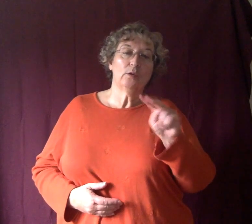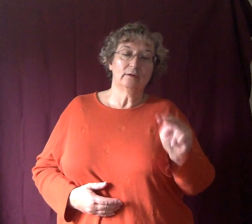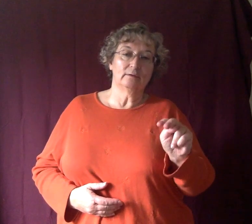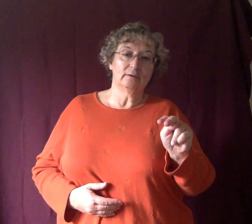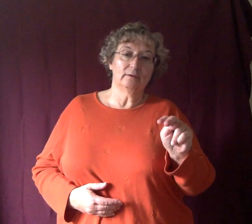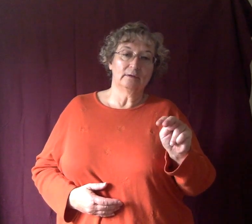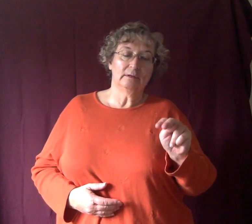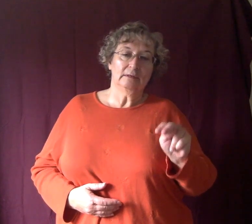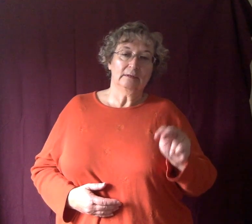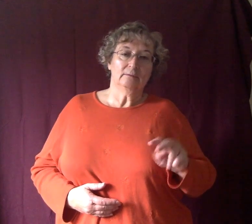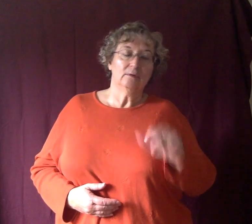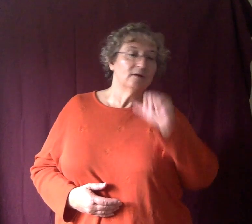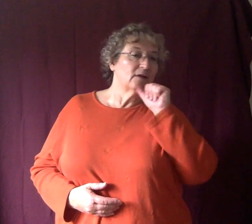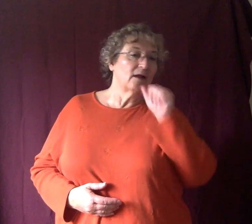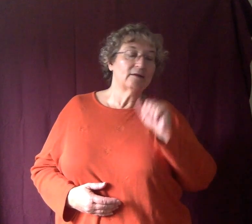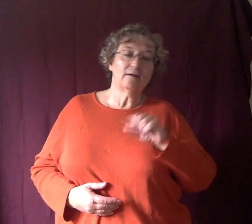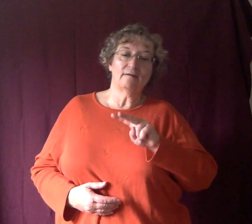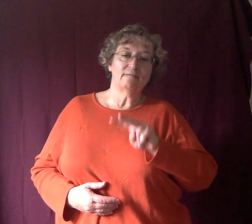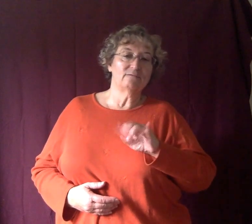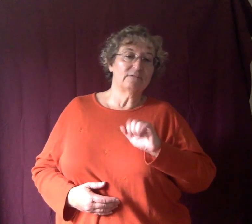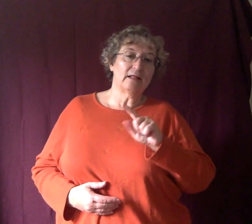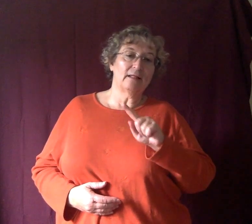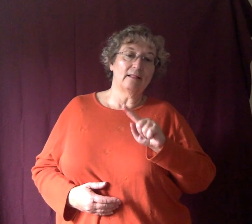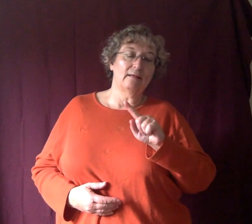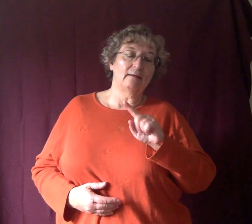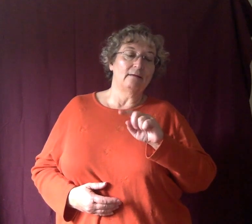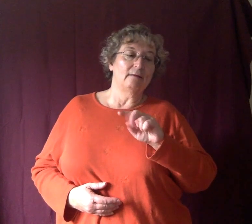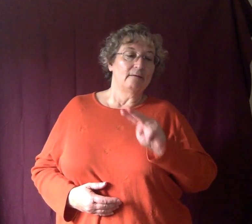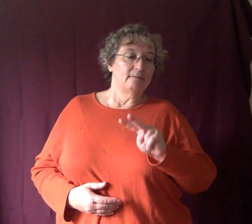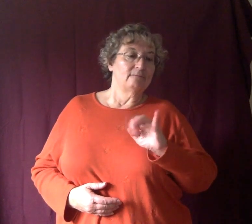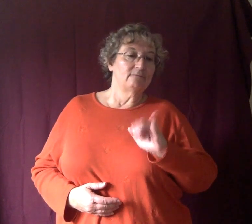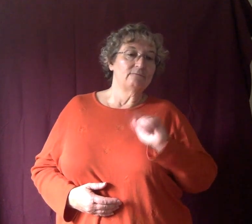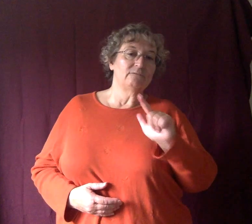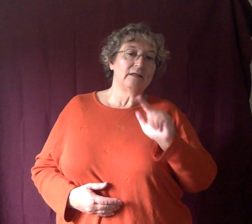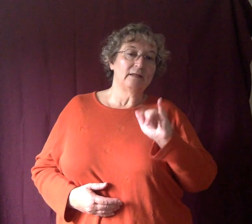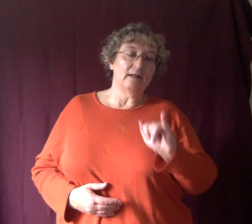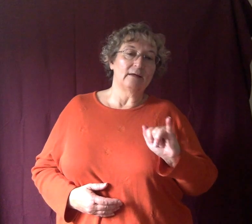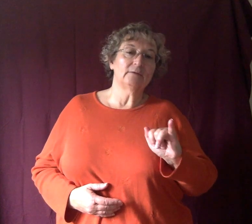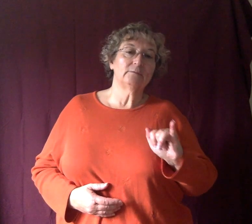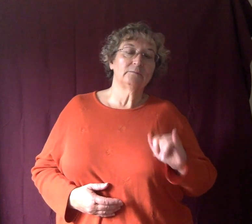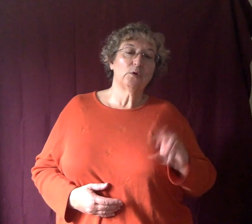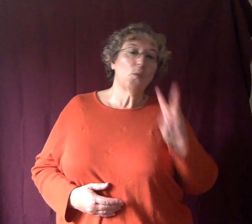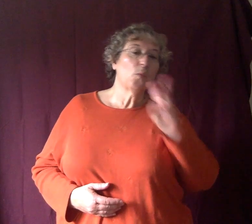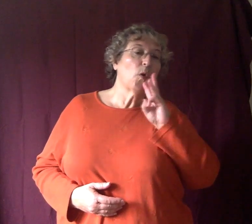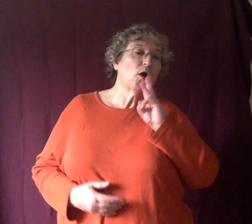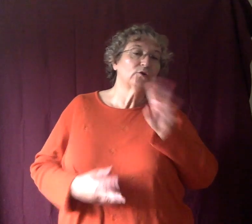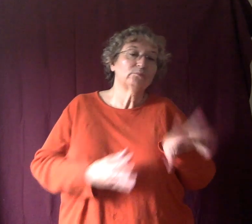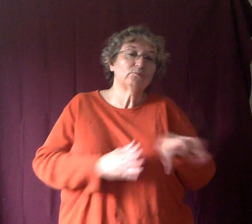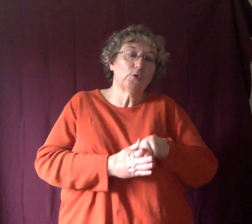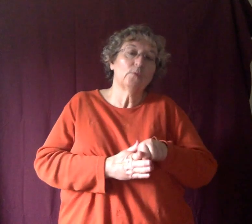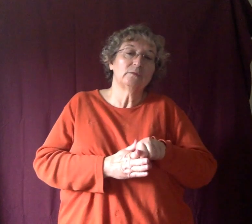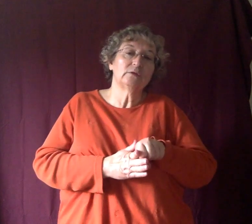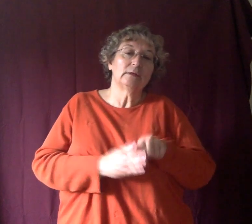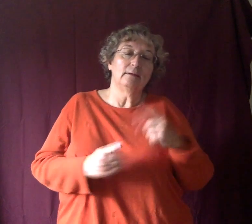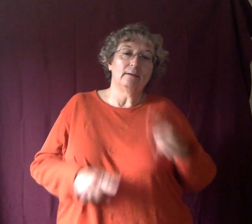of villi, but we will see that water absorption occurs to a great degree. After you've taken food into your body, chewed it